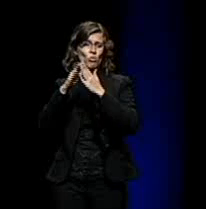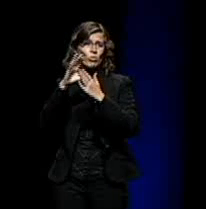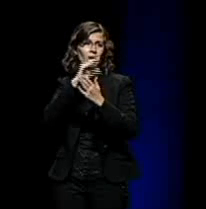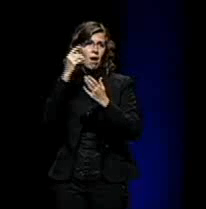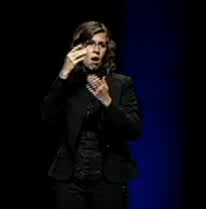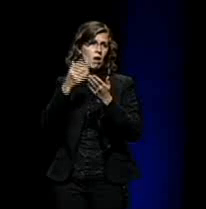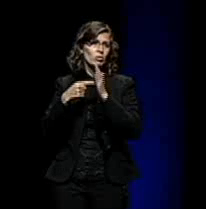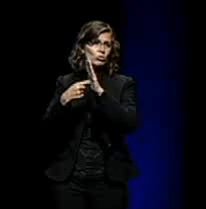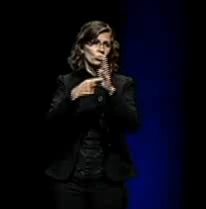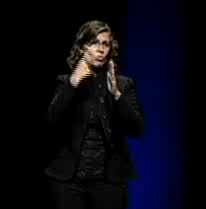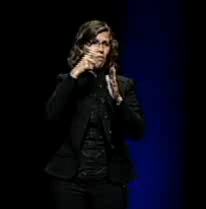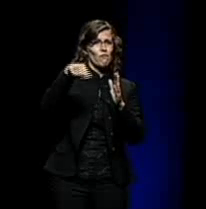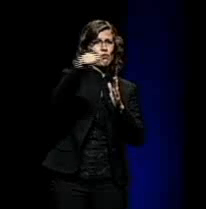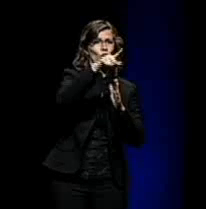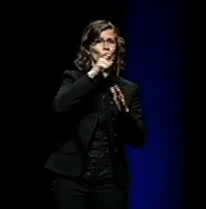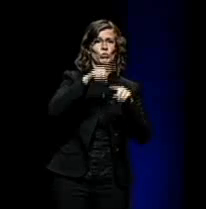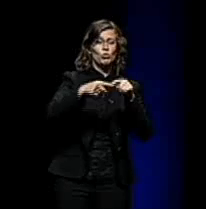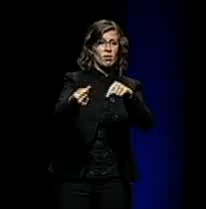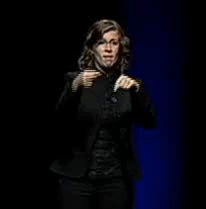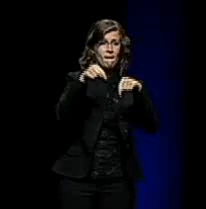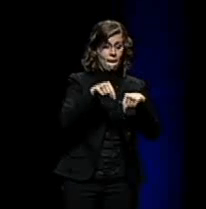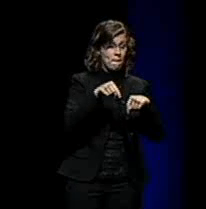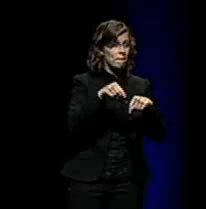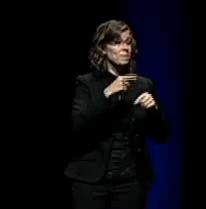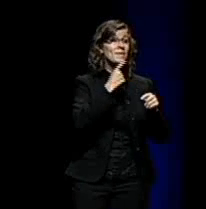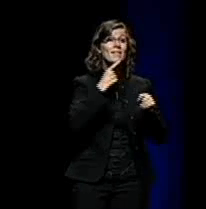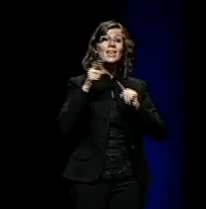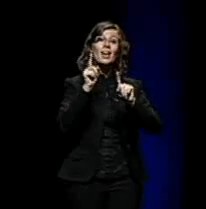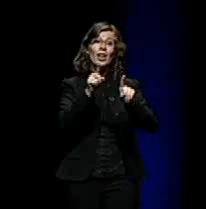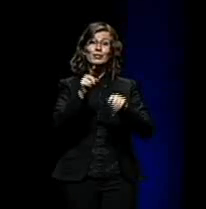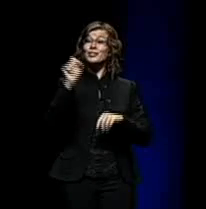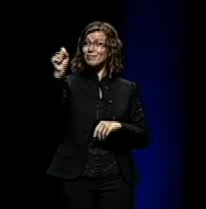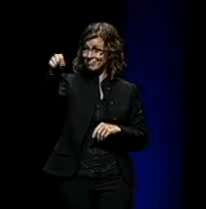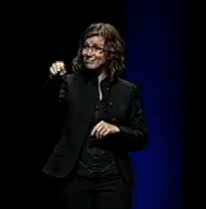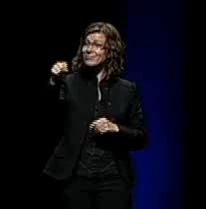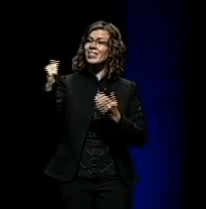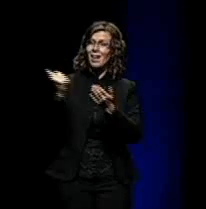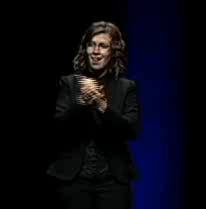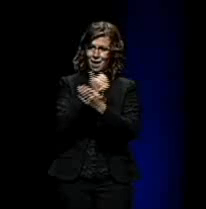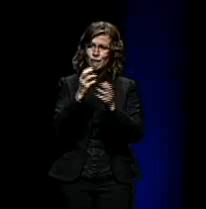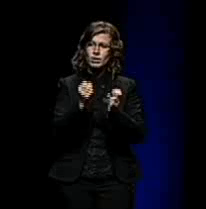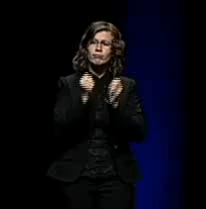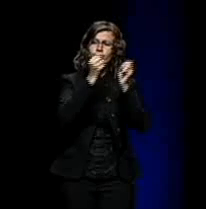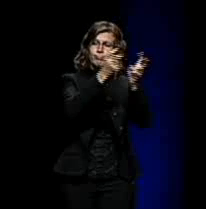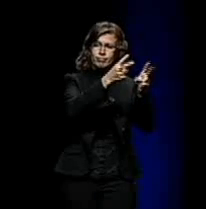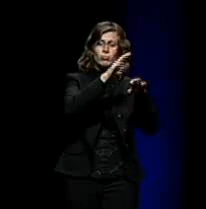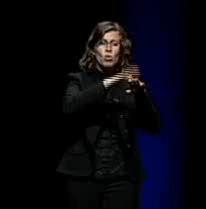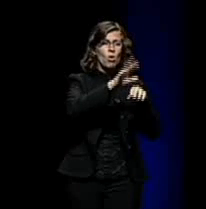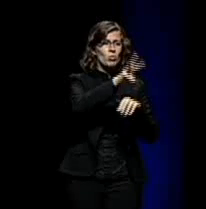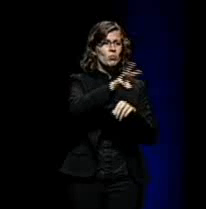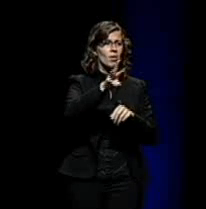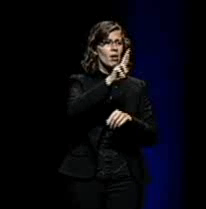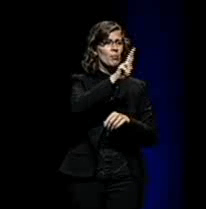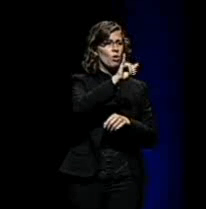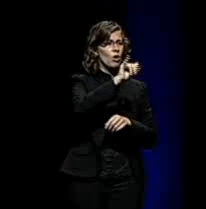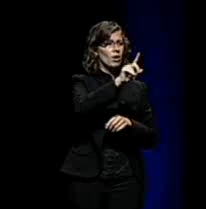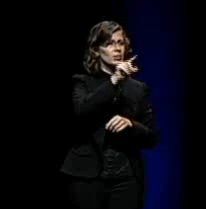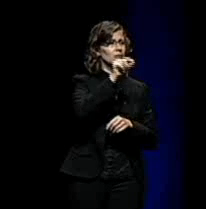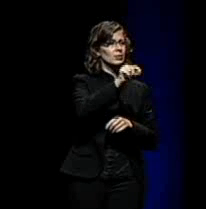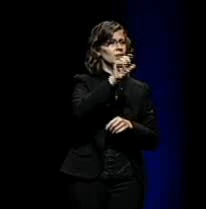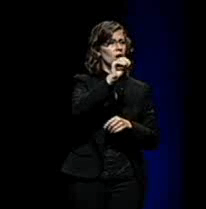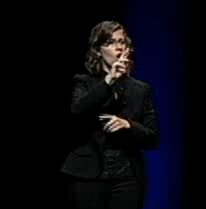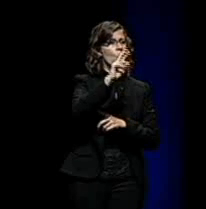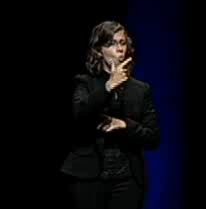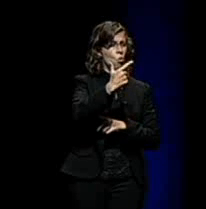And the answer is yes. Everything will be available on rid.org and in the click